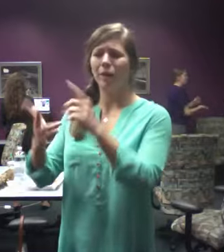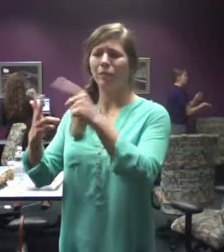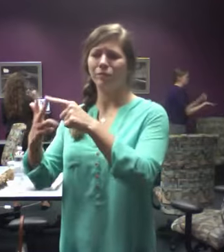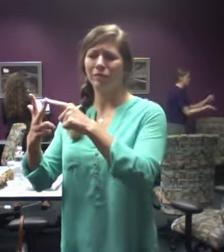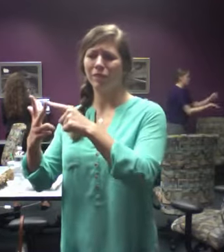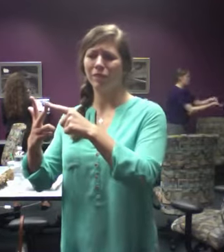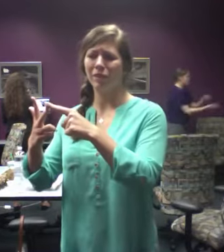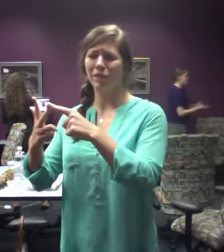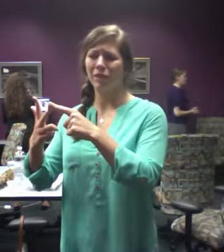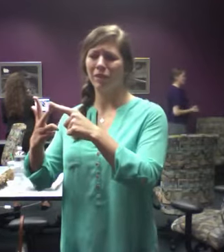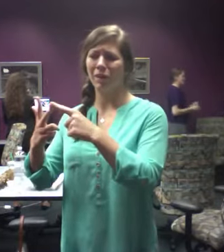second.